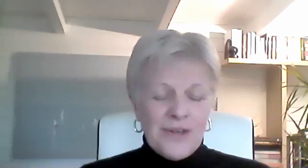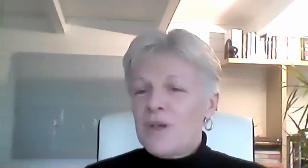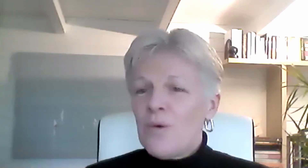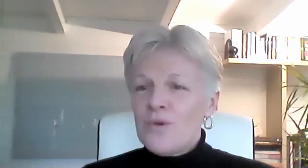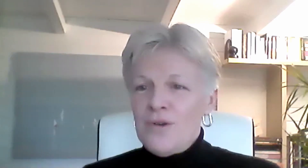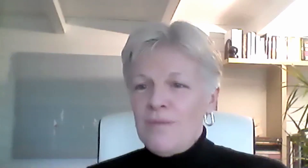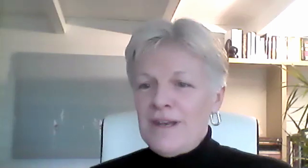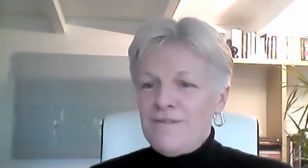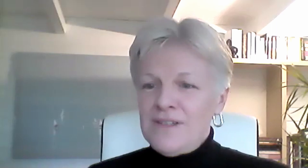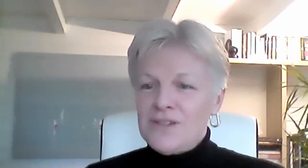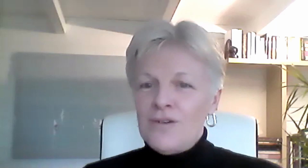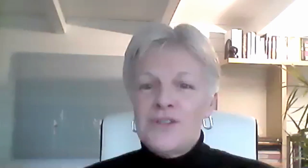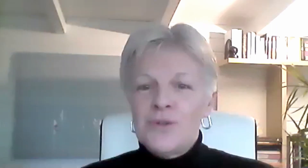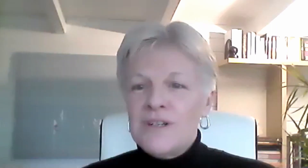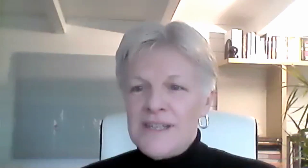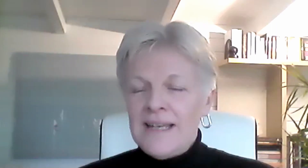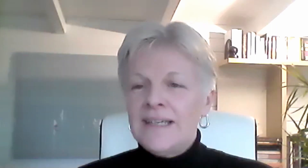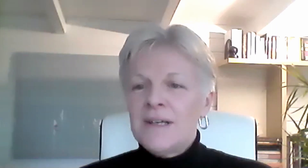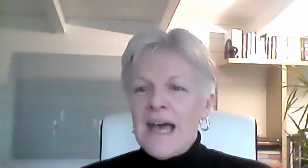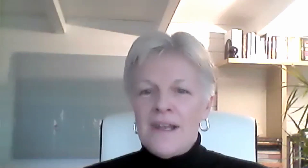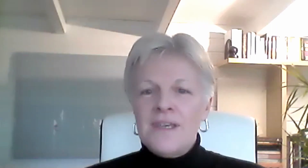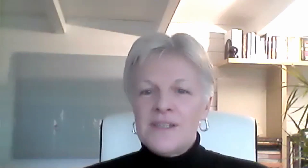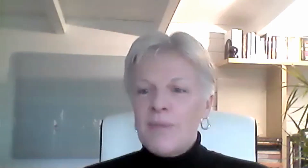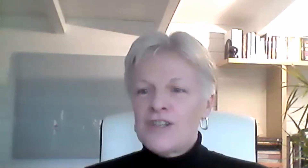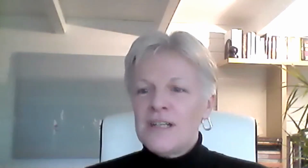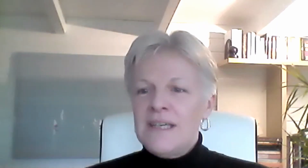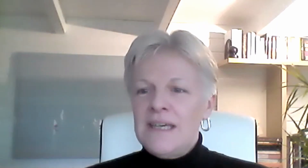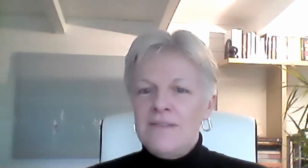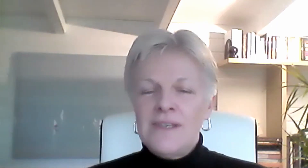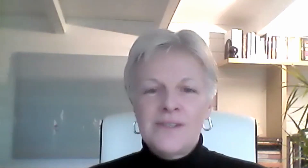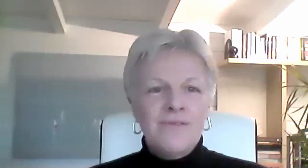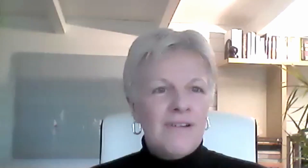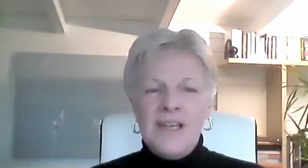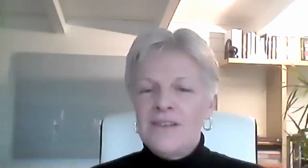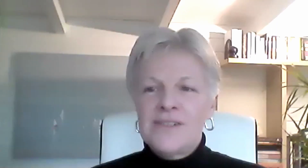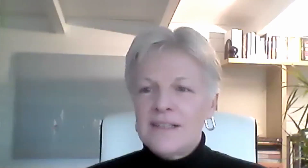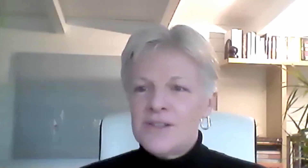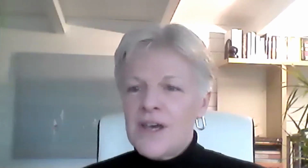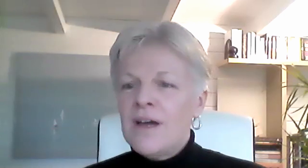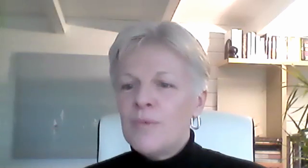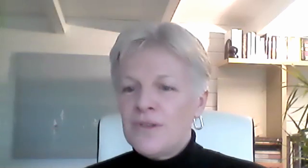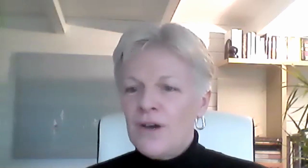So we all know the benefits of storytelling, and I think especially in this very unsettled time with